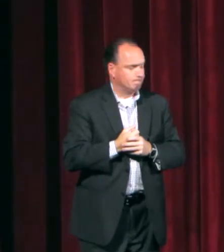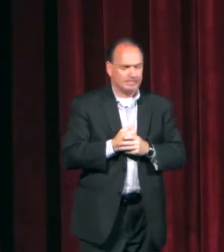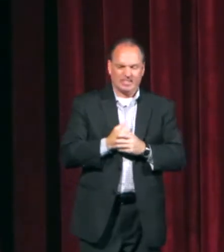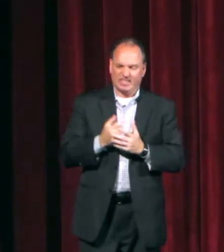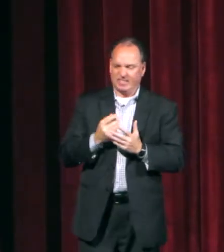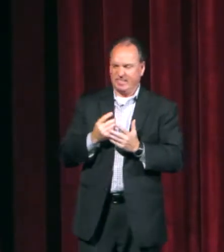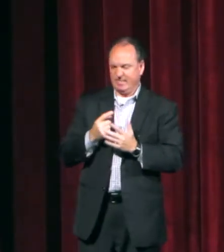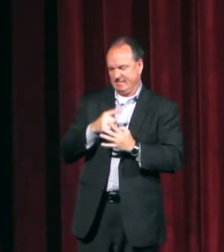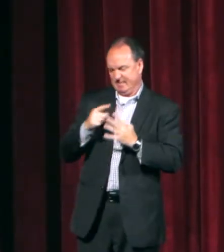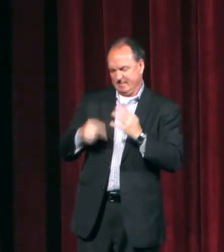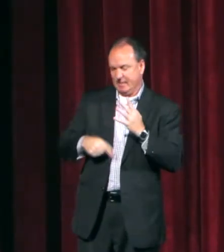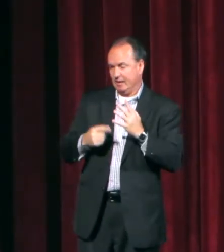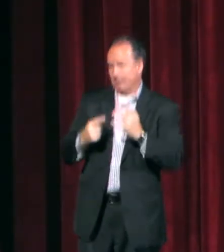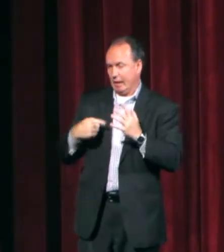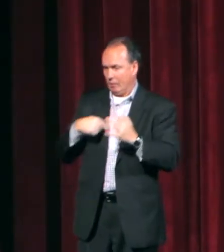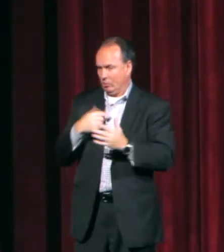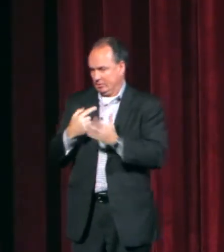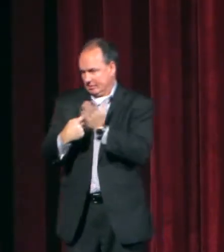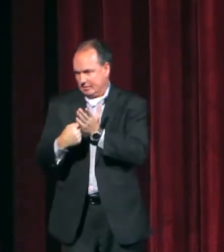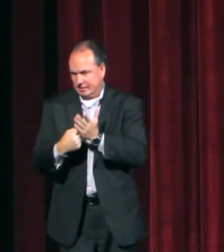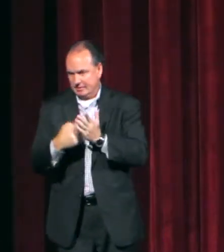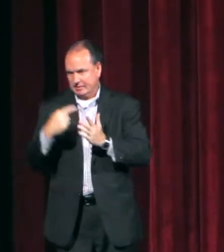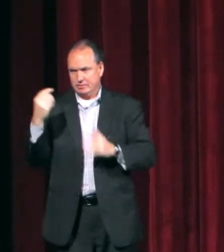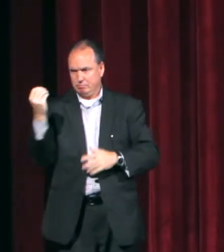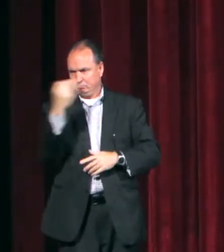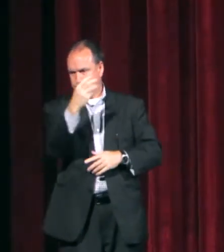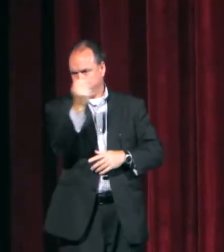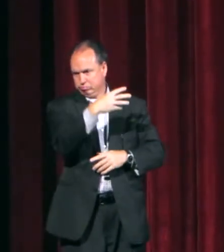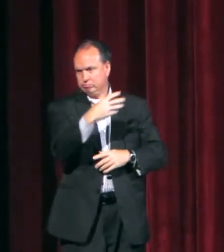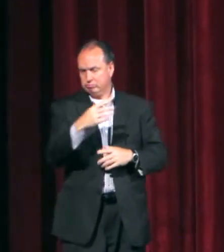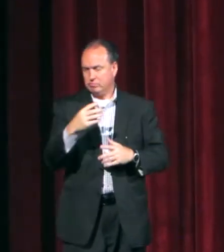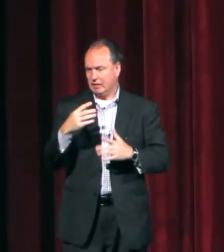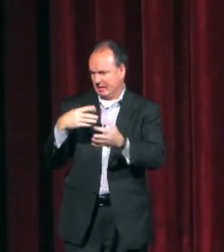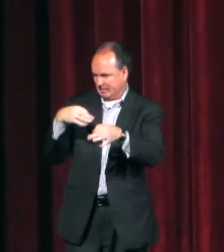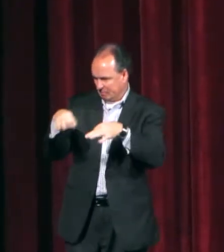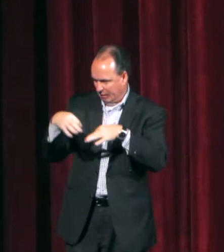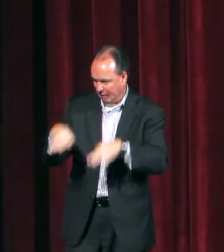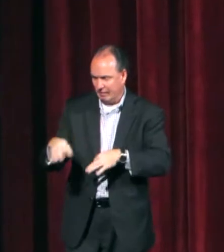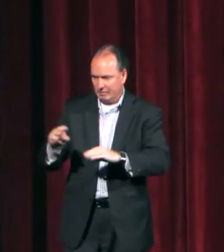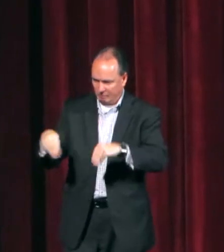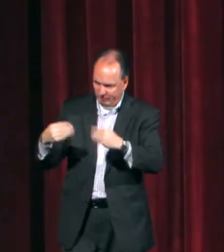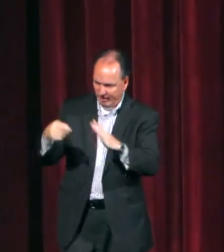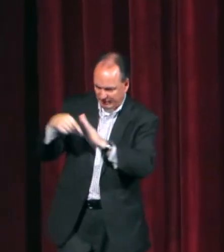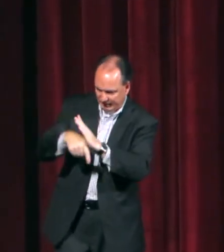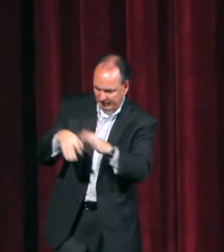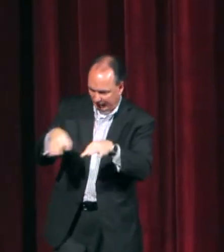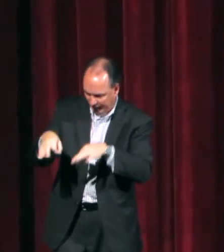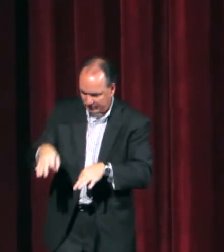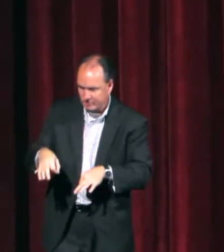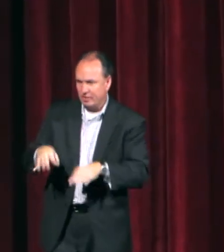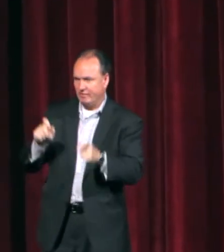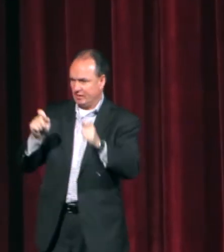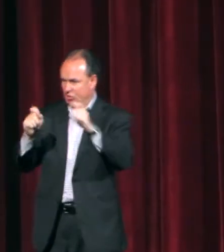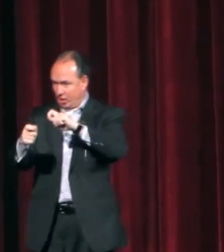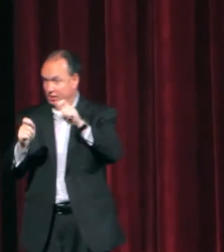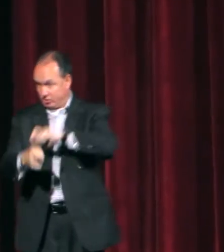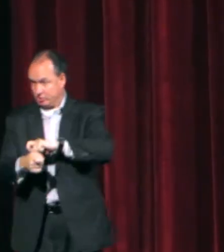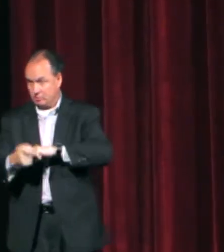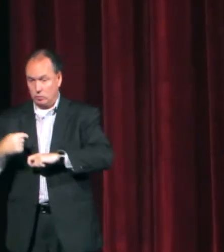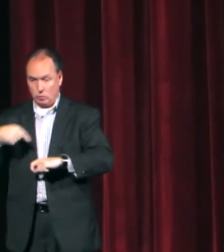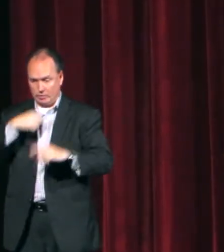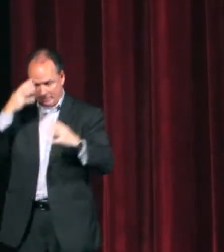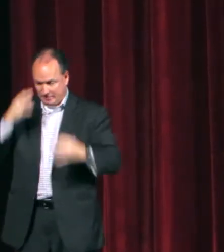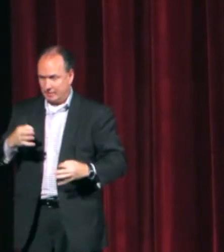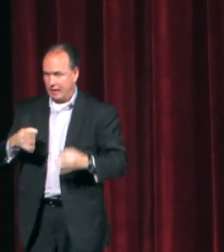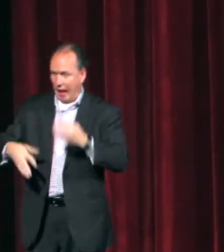Couple things, as I go through this material, I'd like to explain and give some details of the changes that we made,